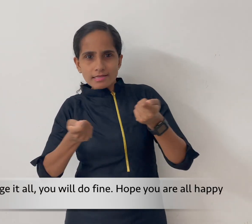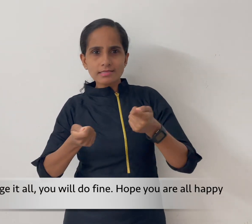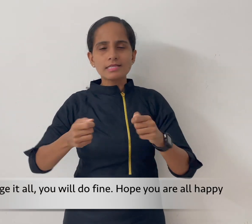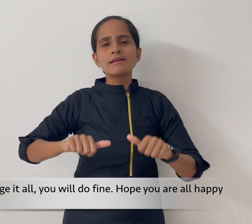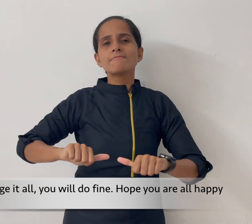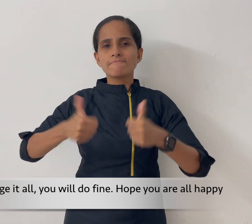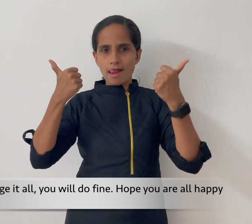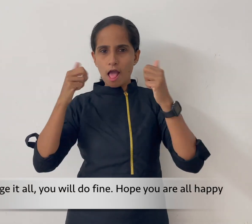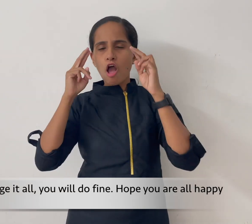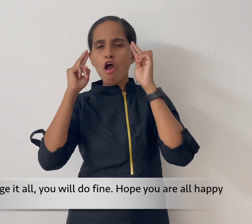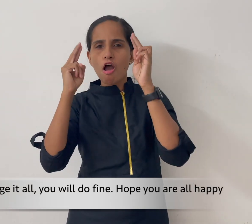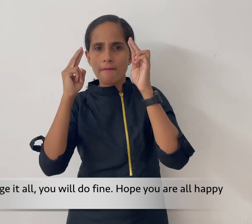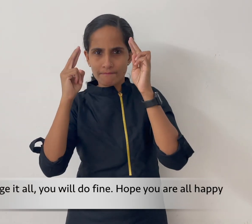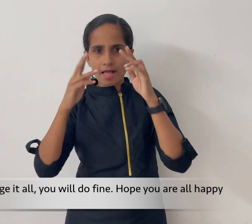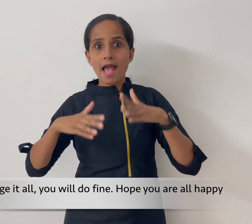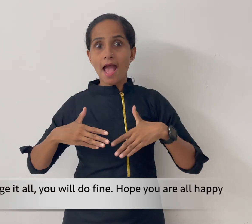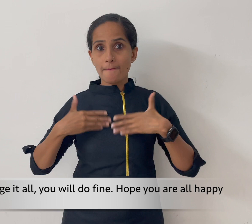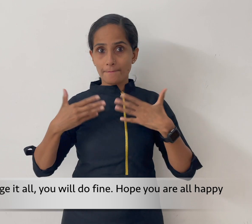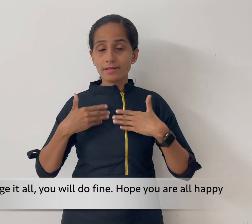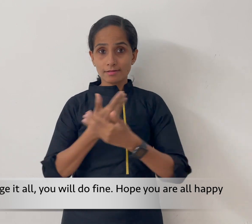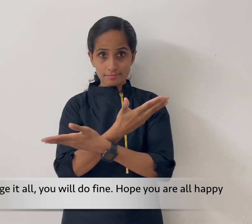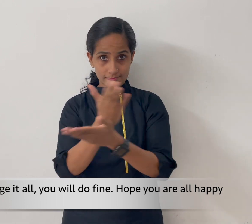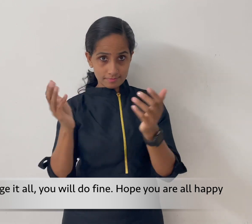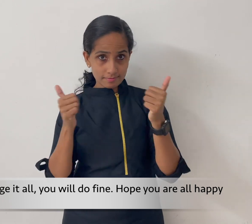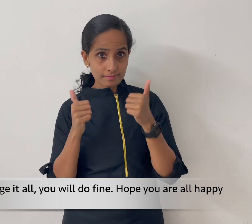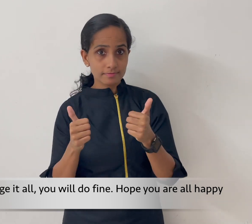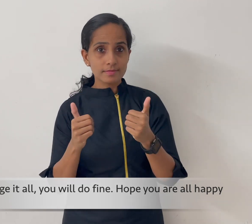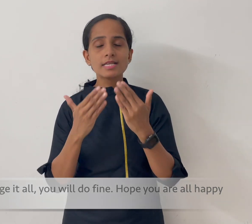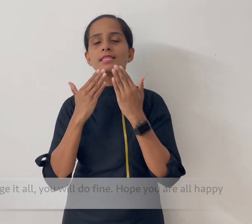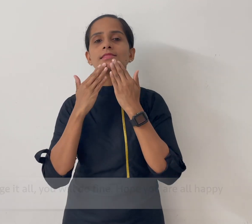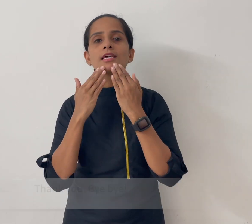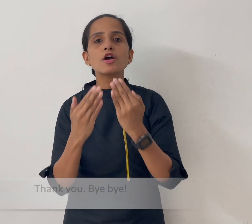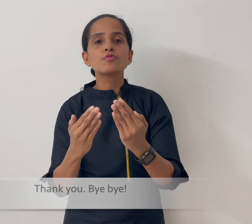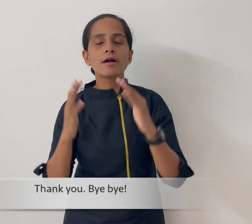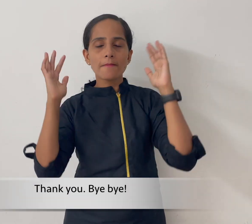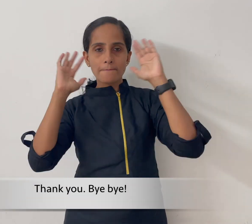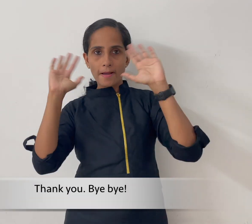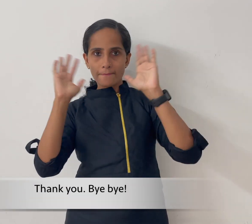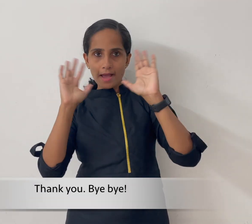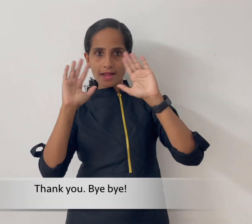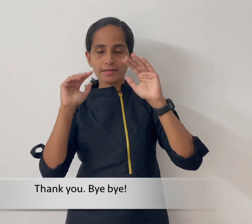all, you will do fine. Hope you're all happy. Thank you. Bye-bye.